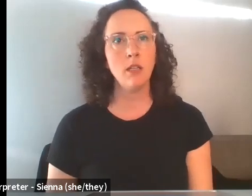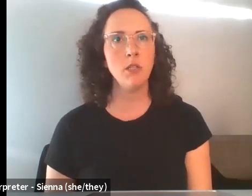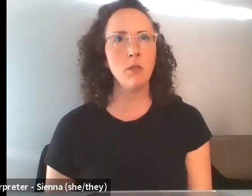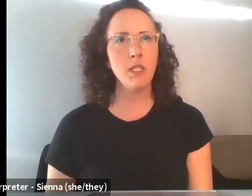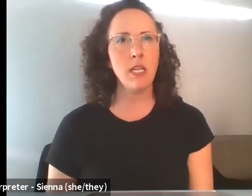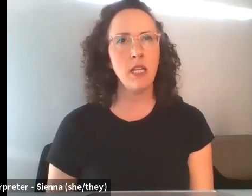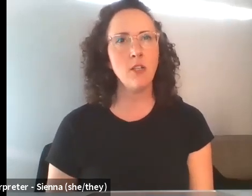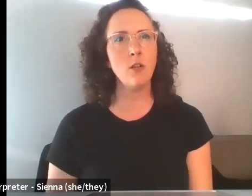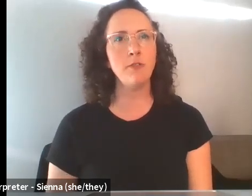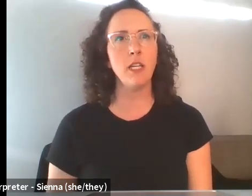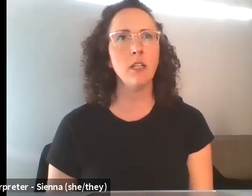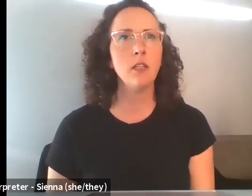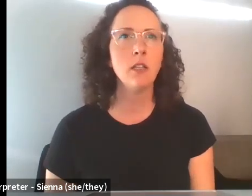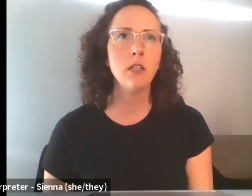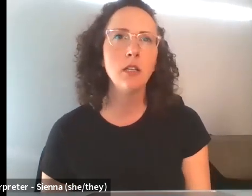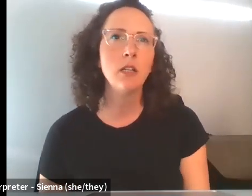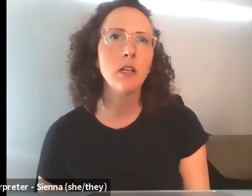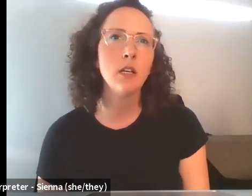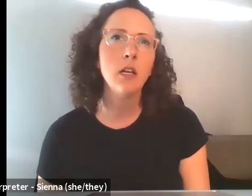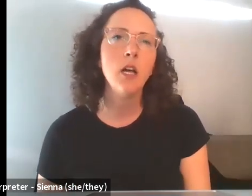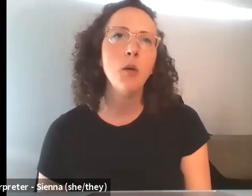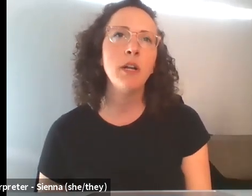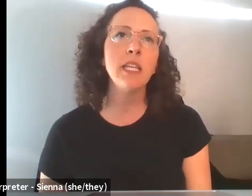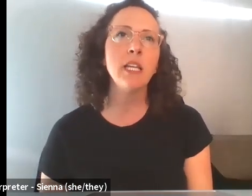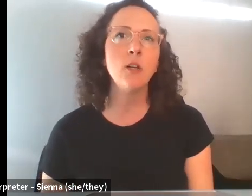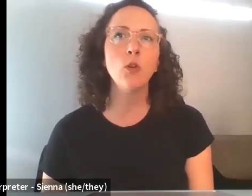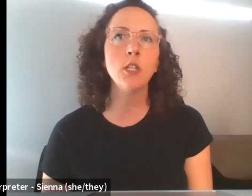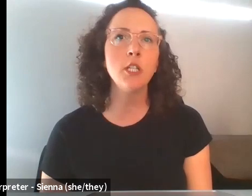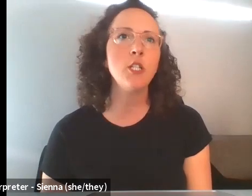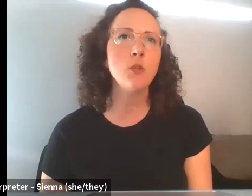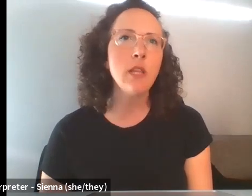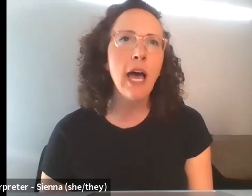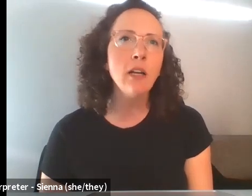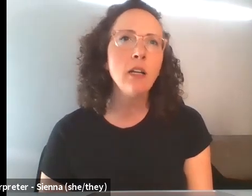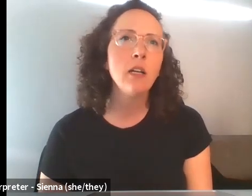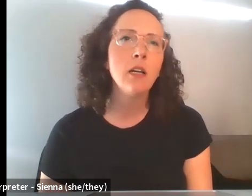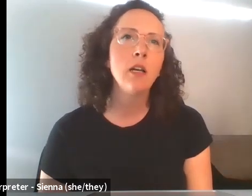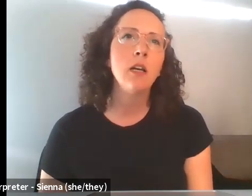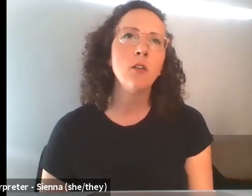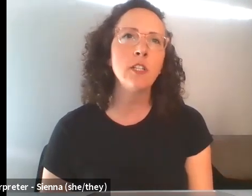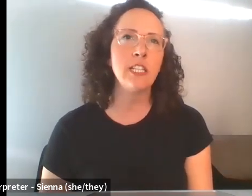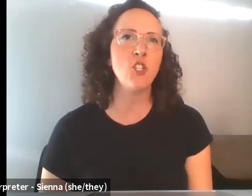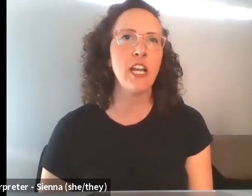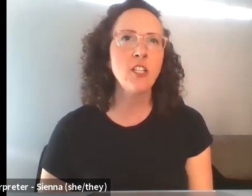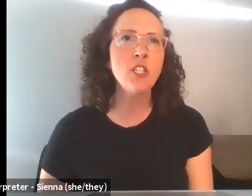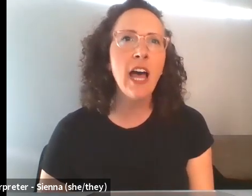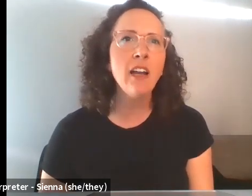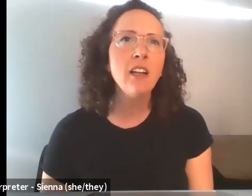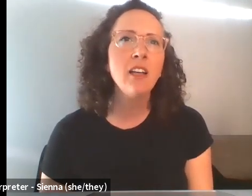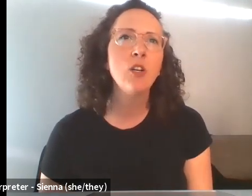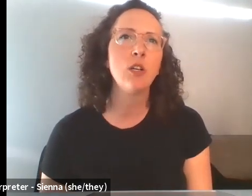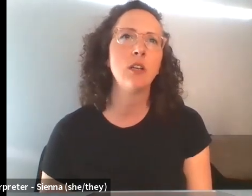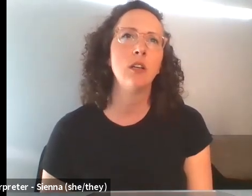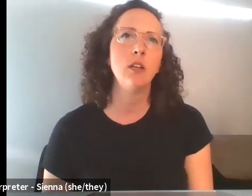just like them to look at me and say, hey, there's Sophie. But I think in order to do that, in order to change